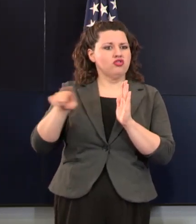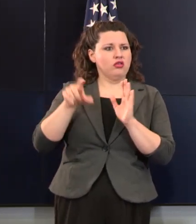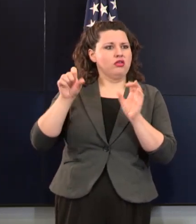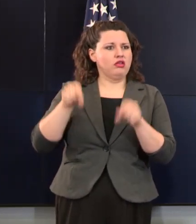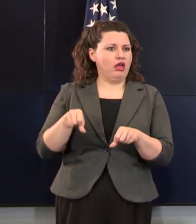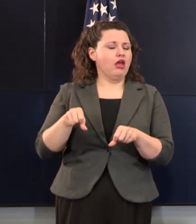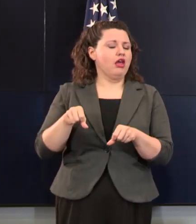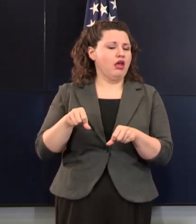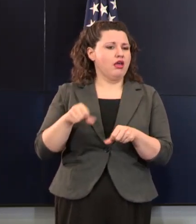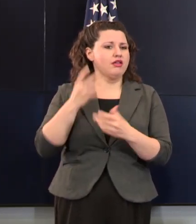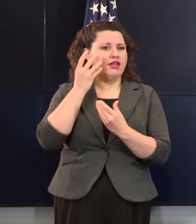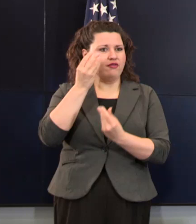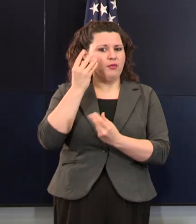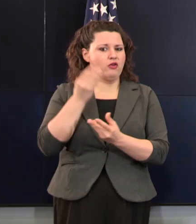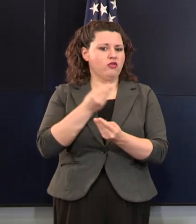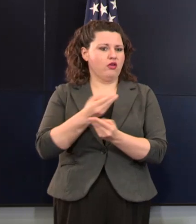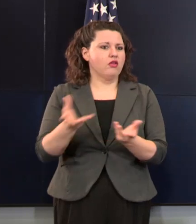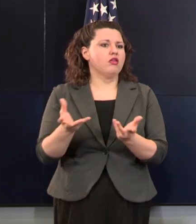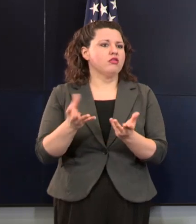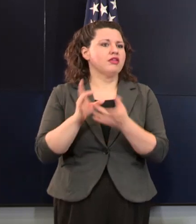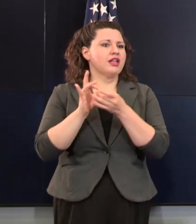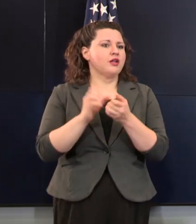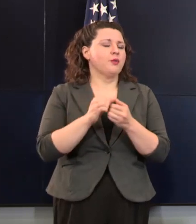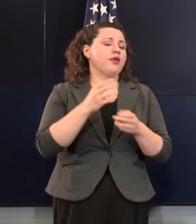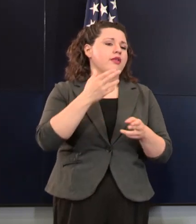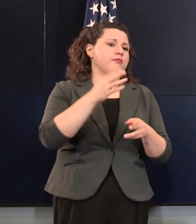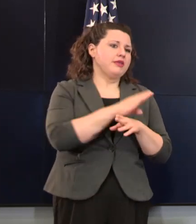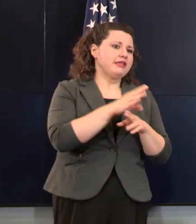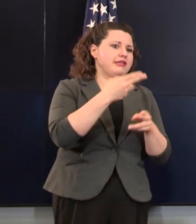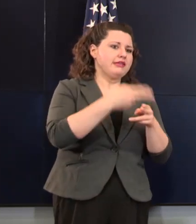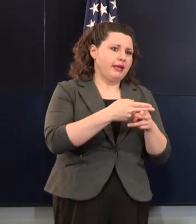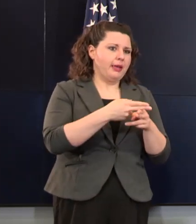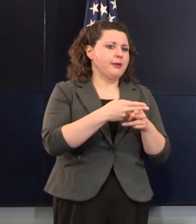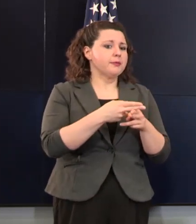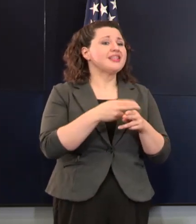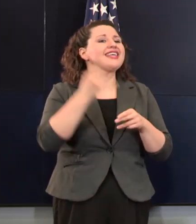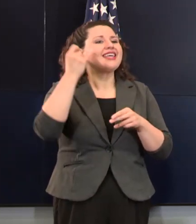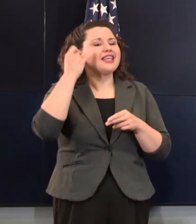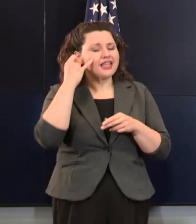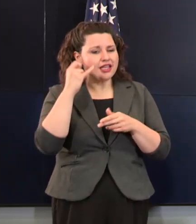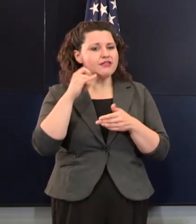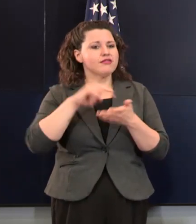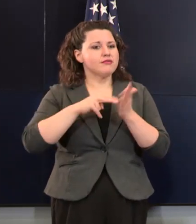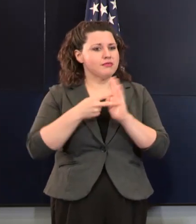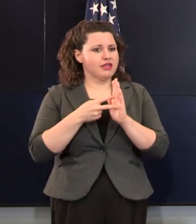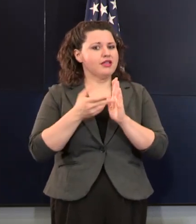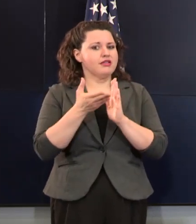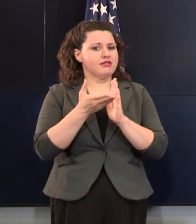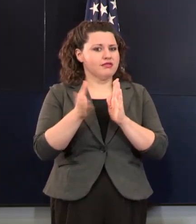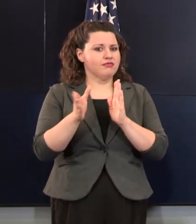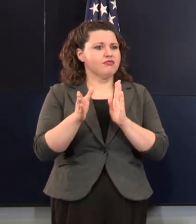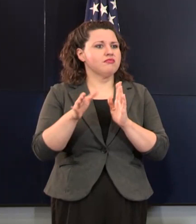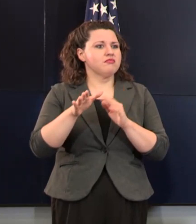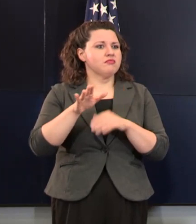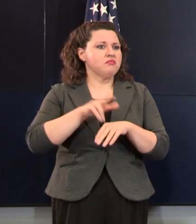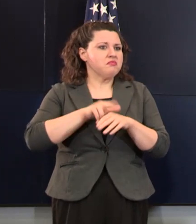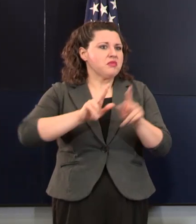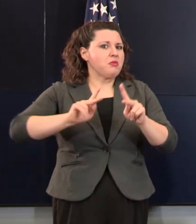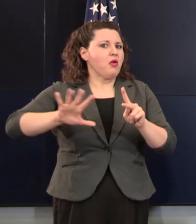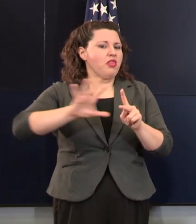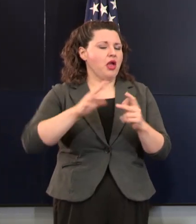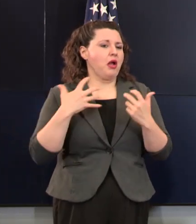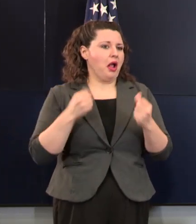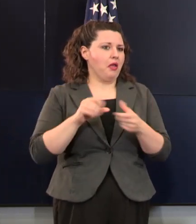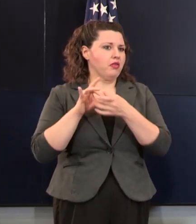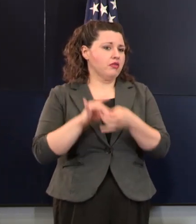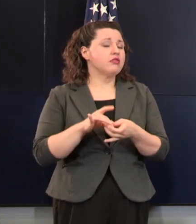release information related to names of businesses when it's in the interest of the public's health. And so we've been having those conversations in terms